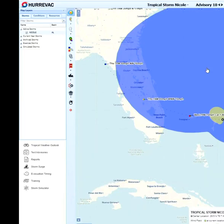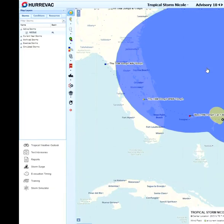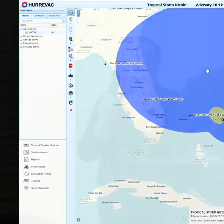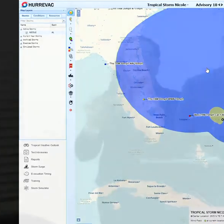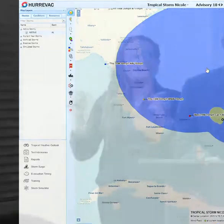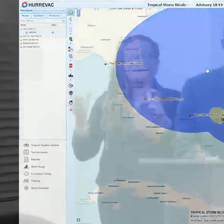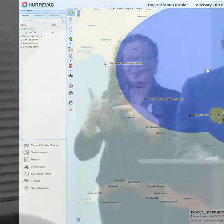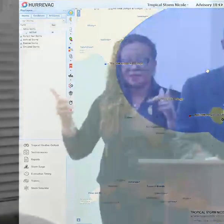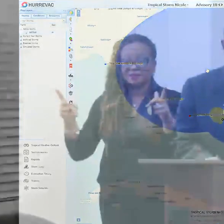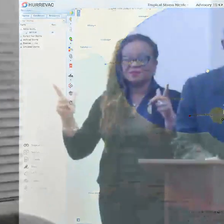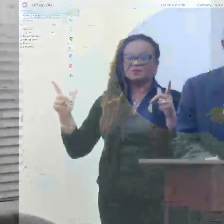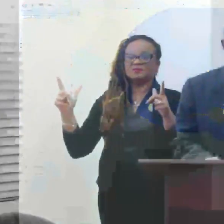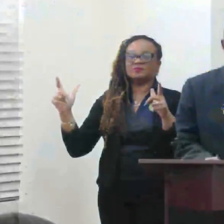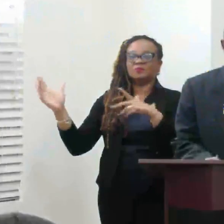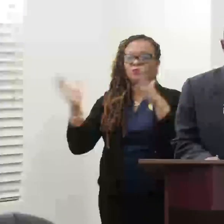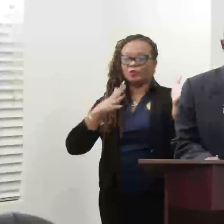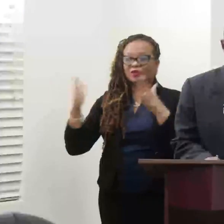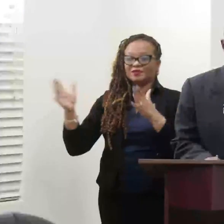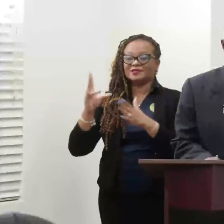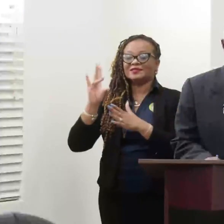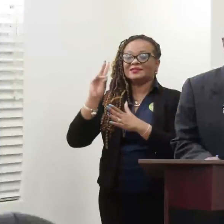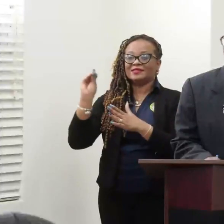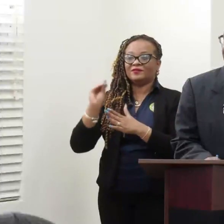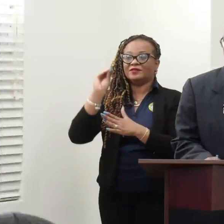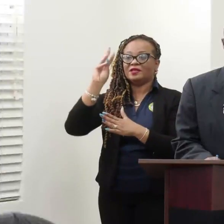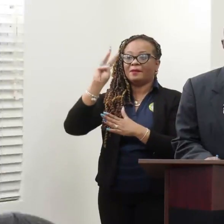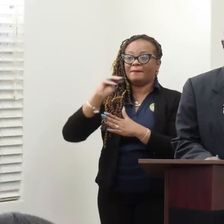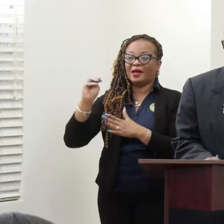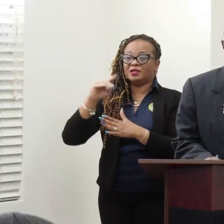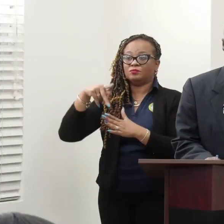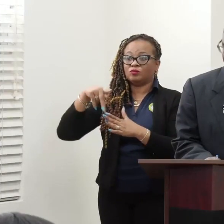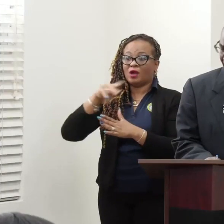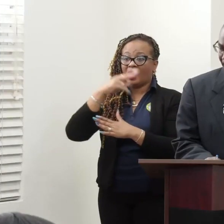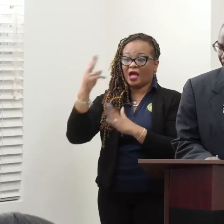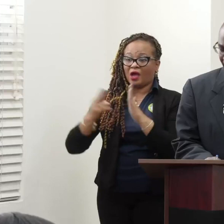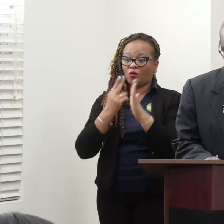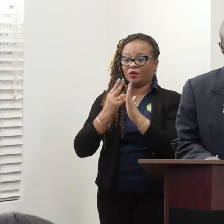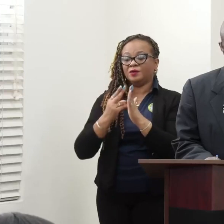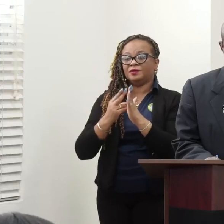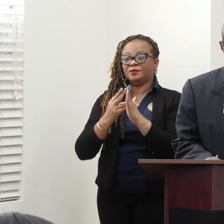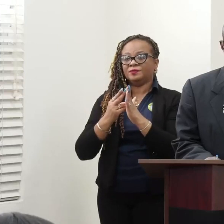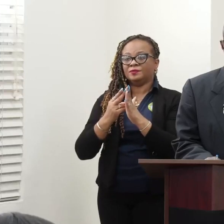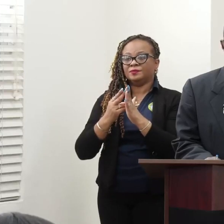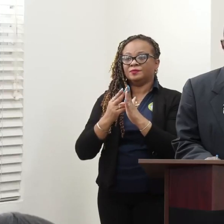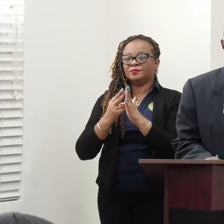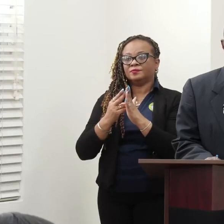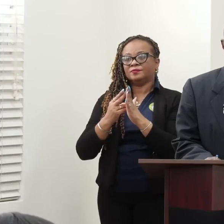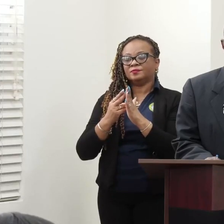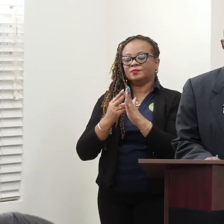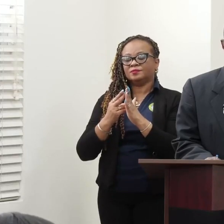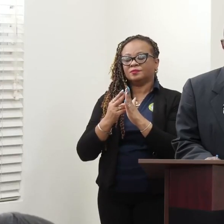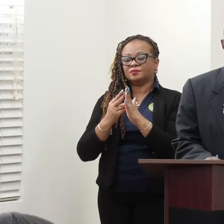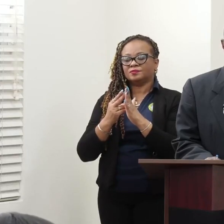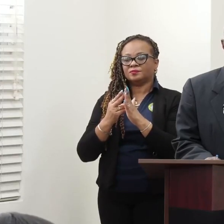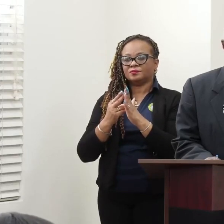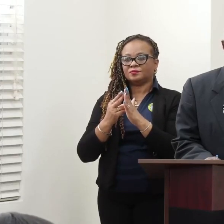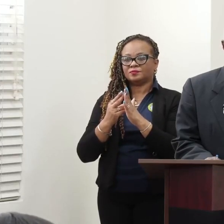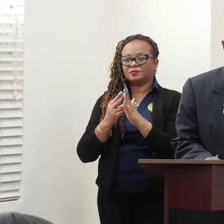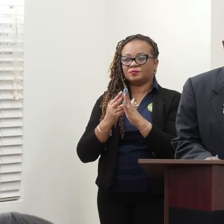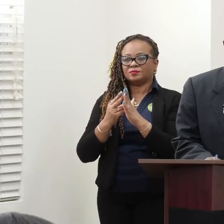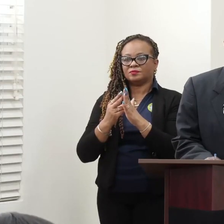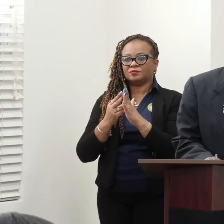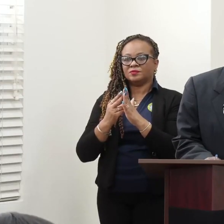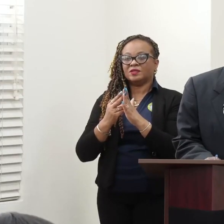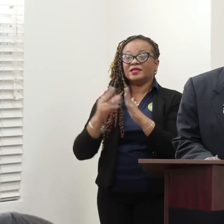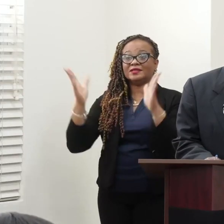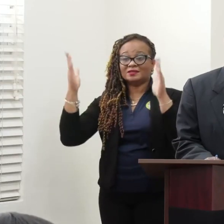sustained winds are at 70 miles an hour with higher gusts. Il y a bien vent en pile force.